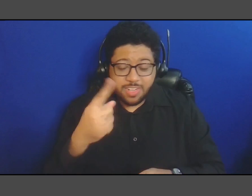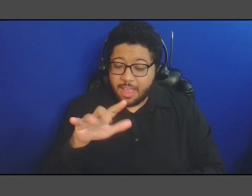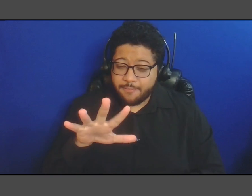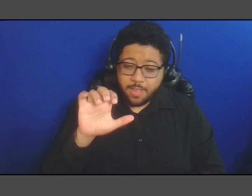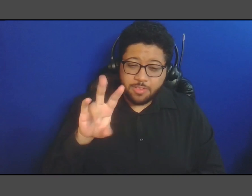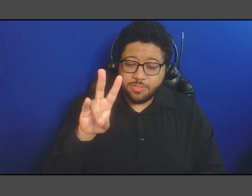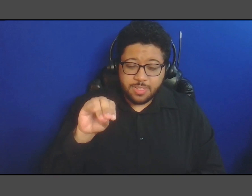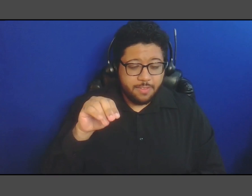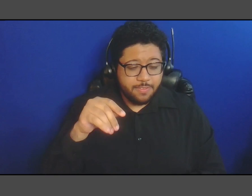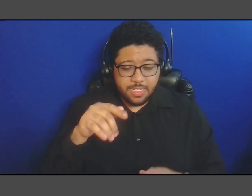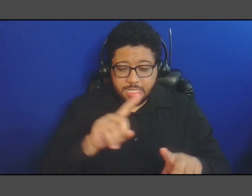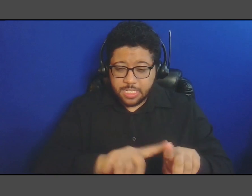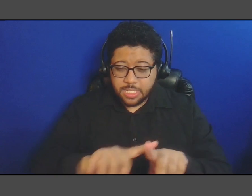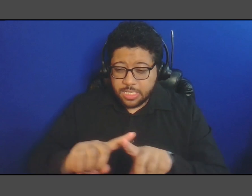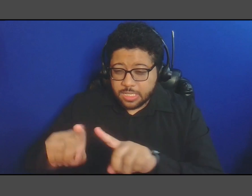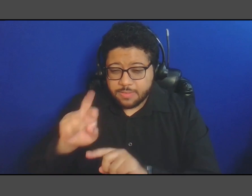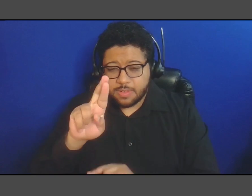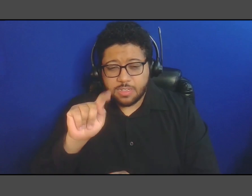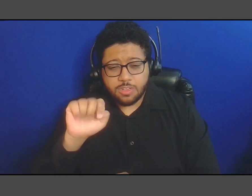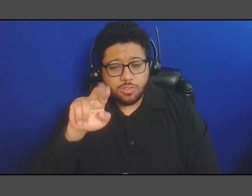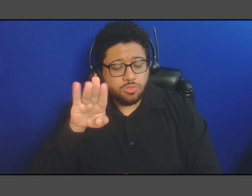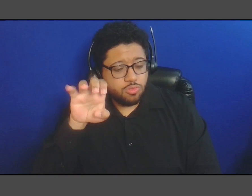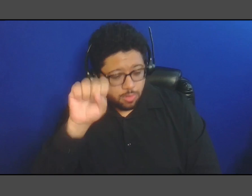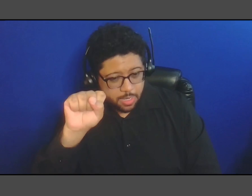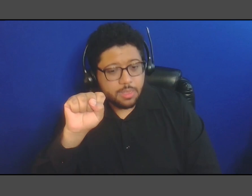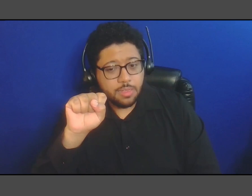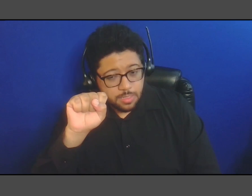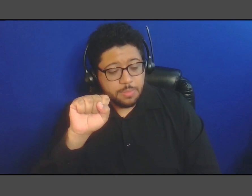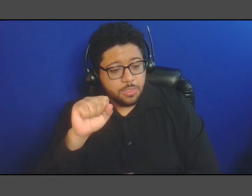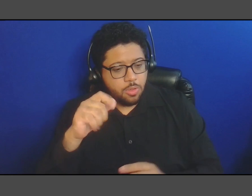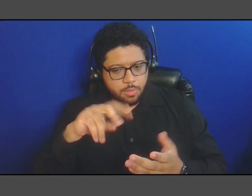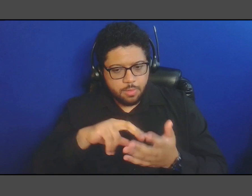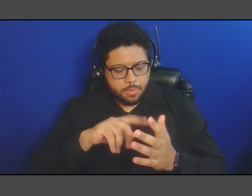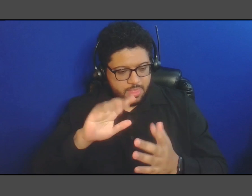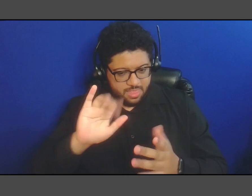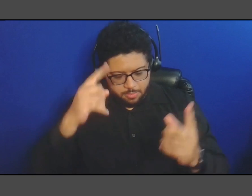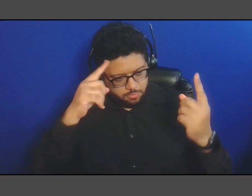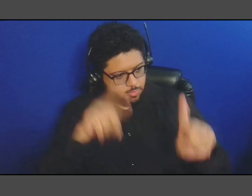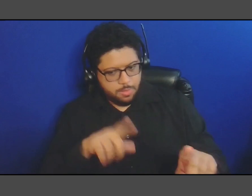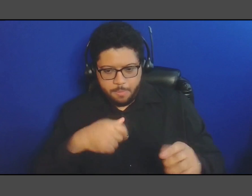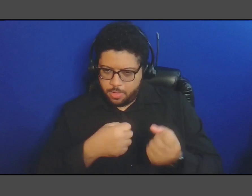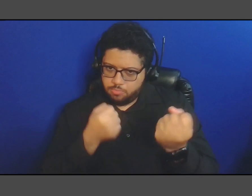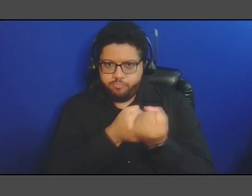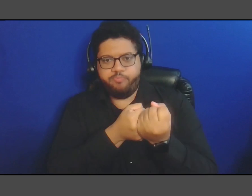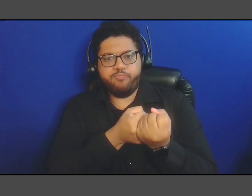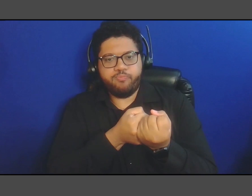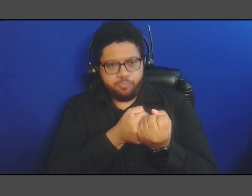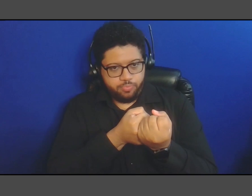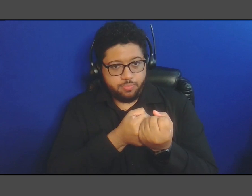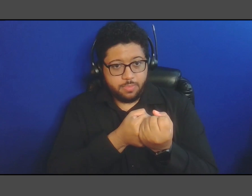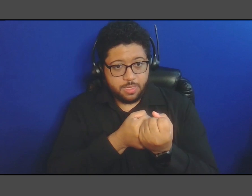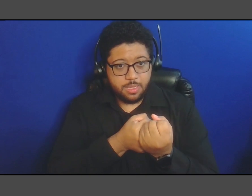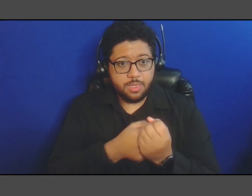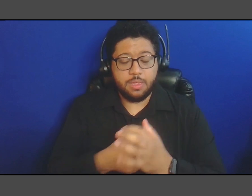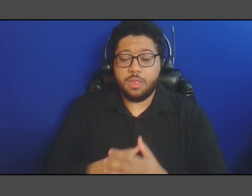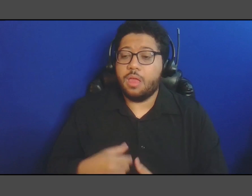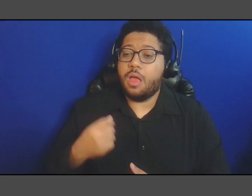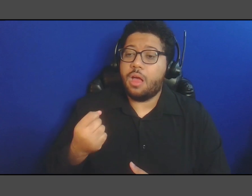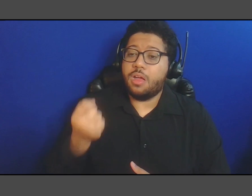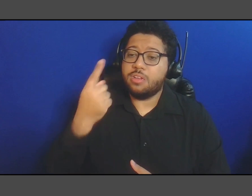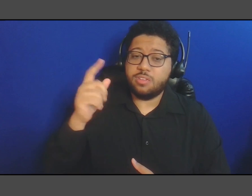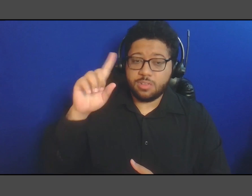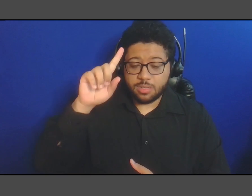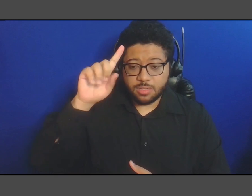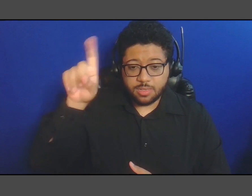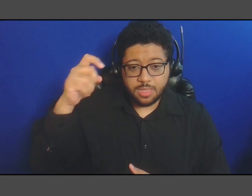didn't always, house the things that we're doing now. It originally, Indian Affairs, I should say,